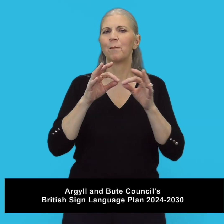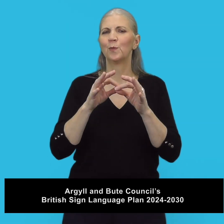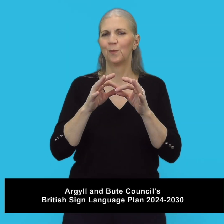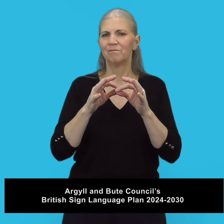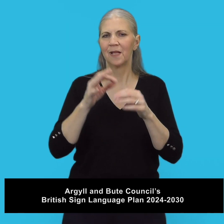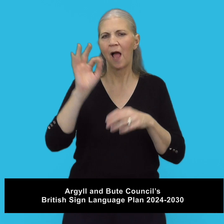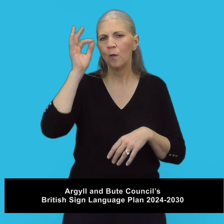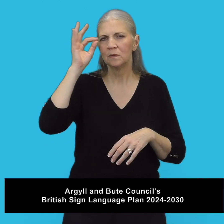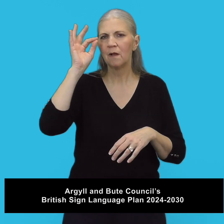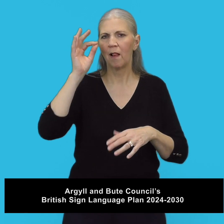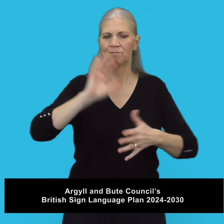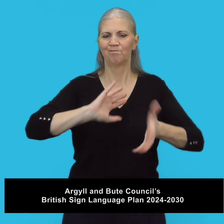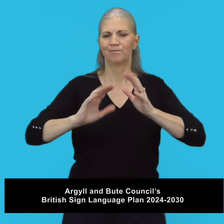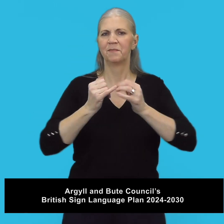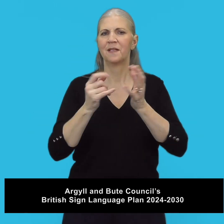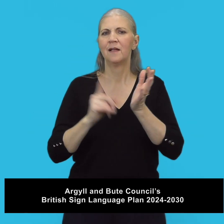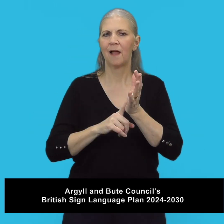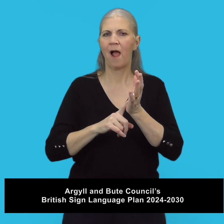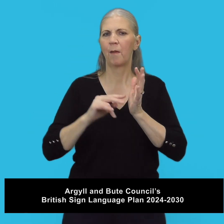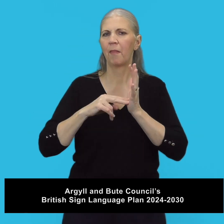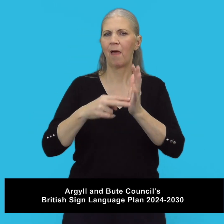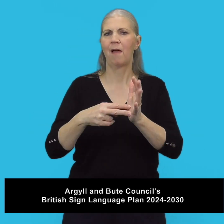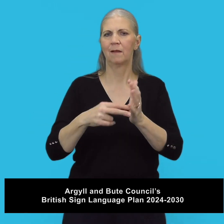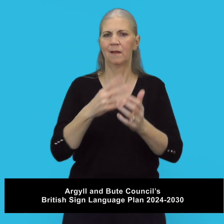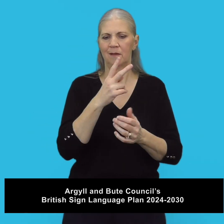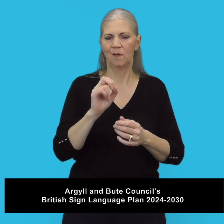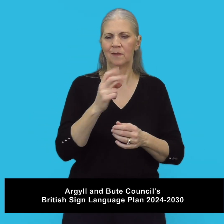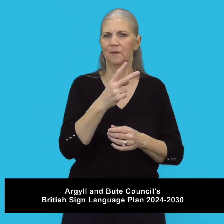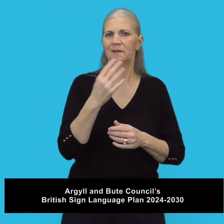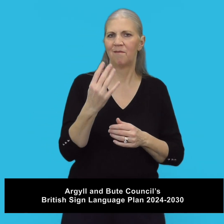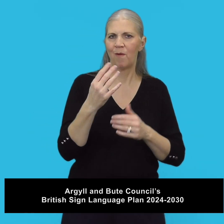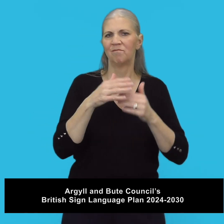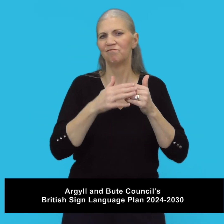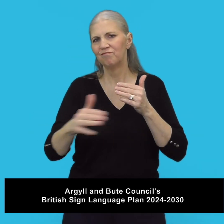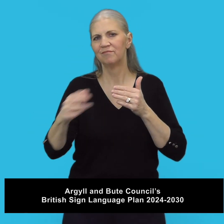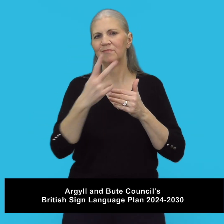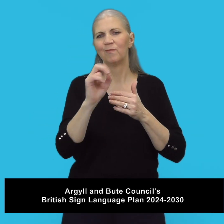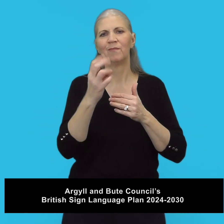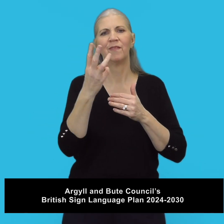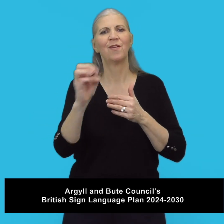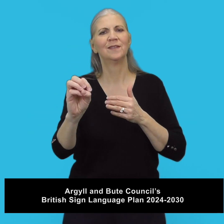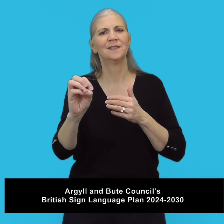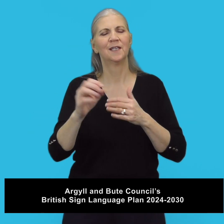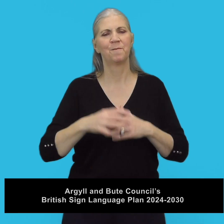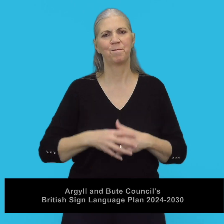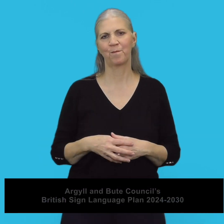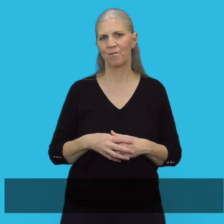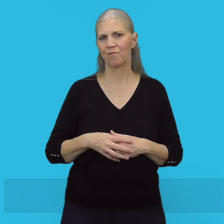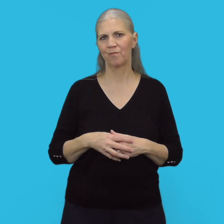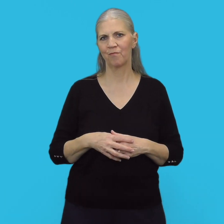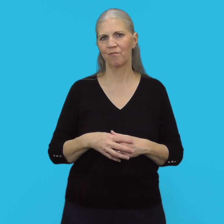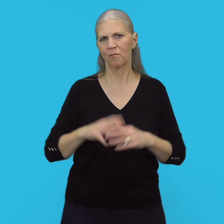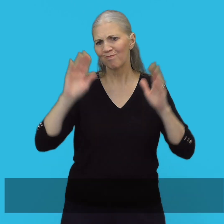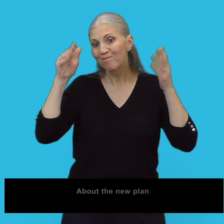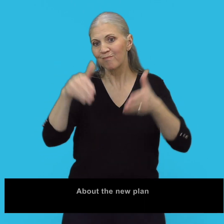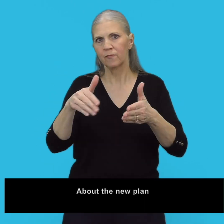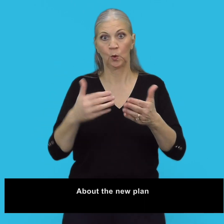Argyll and Bute Council's British Sign Language Plan 2024 to 2030. About the new